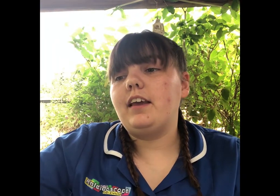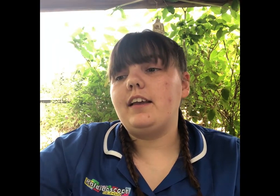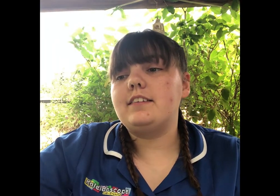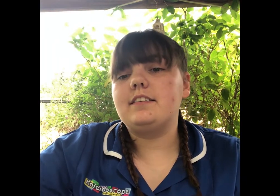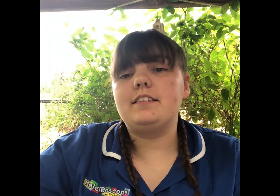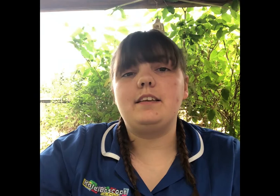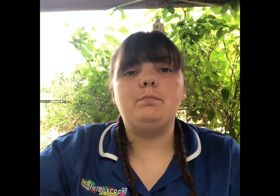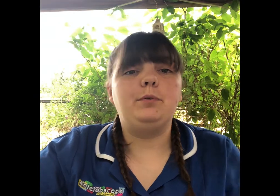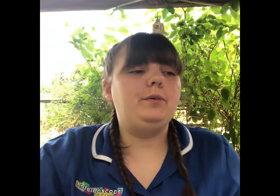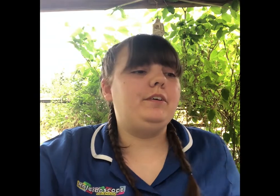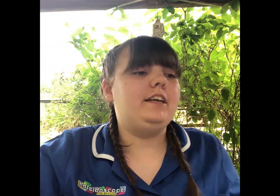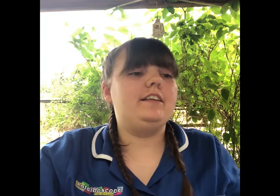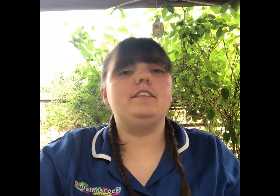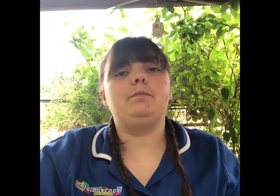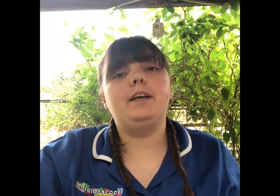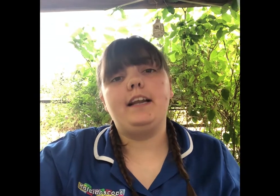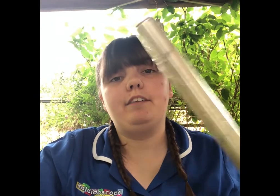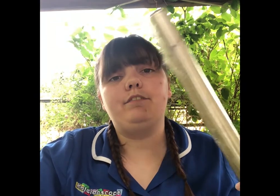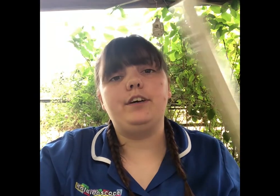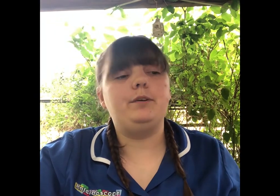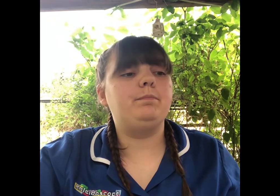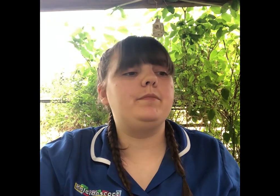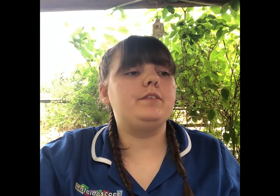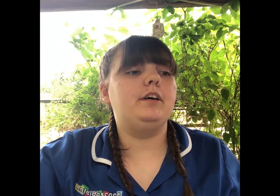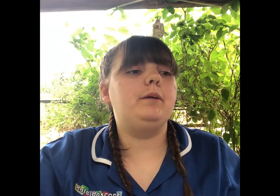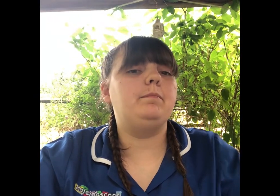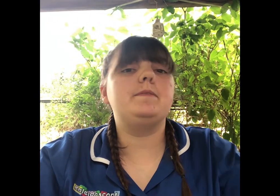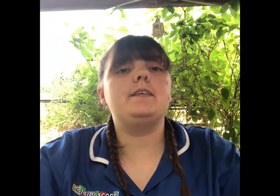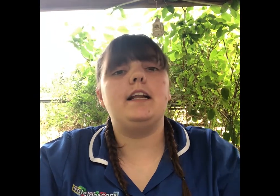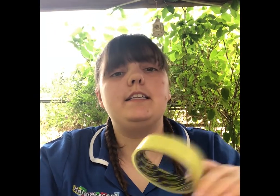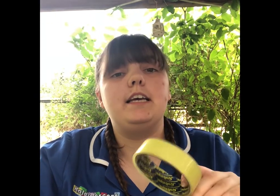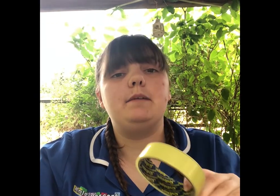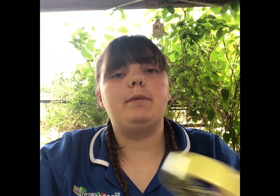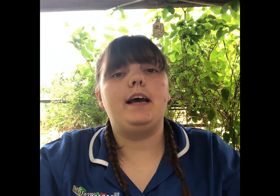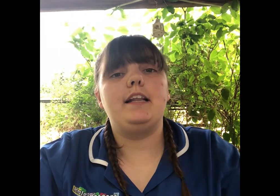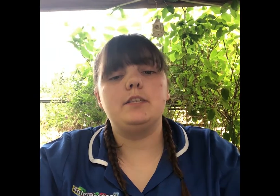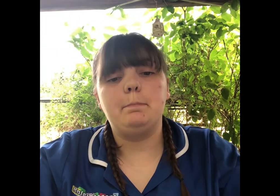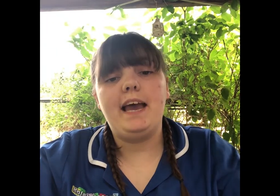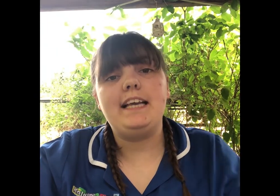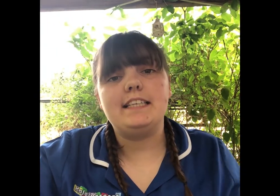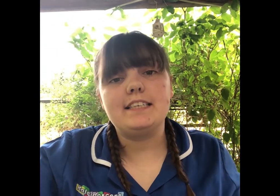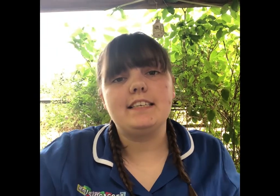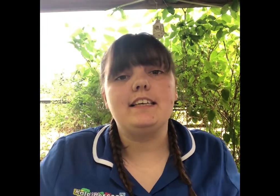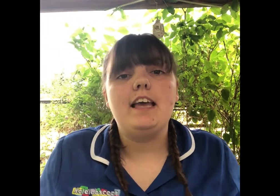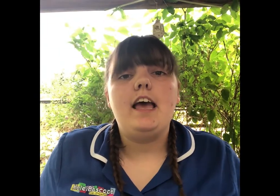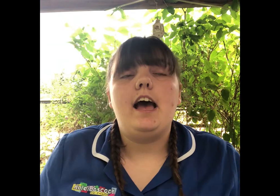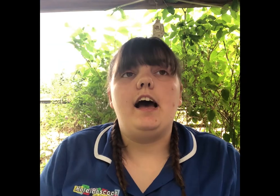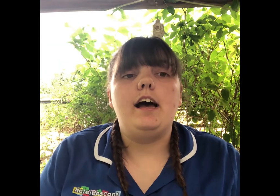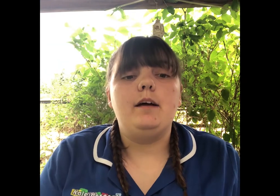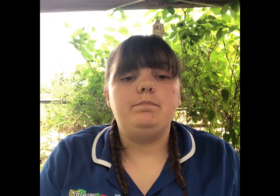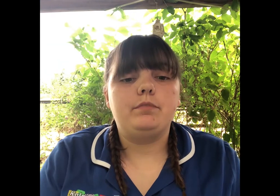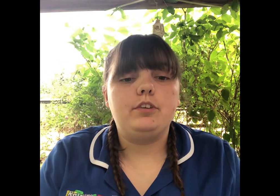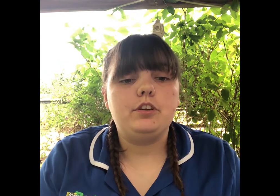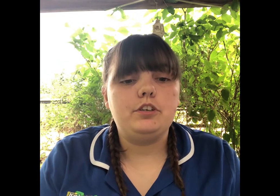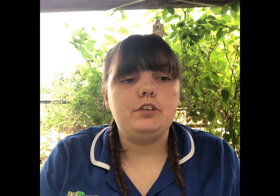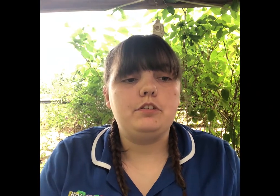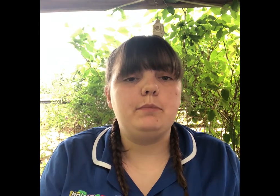It's simple, all you need is some cling film, some sellotape and some paint. You can choose to make